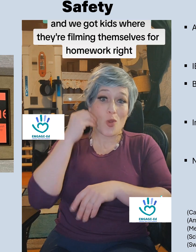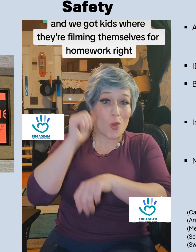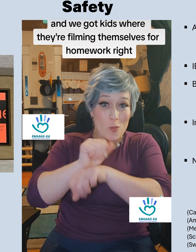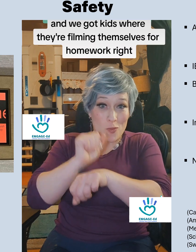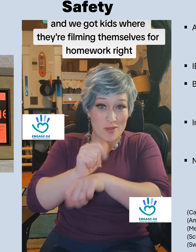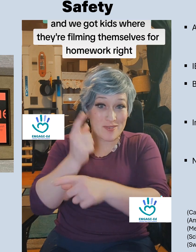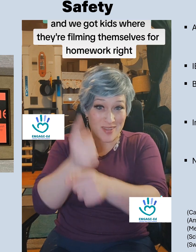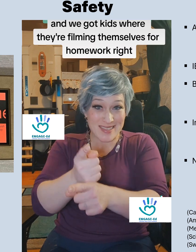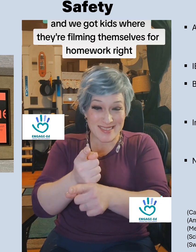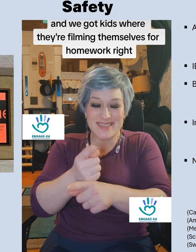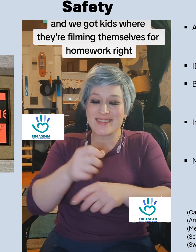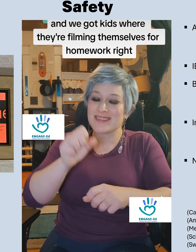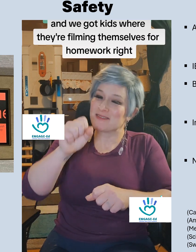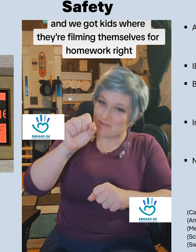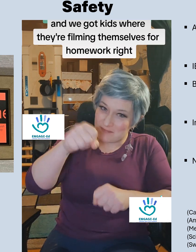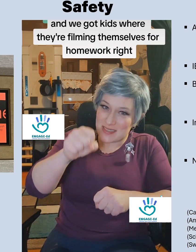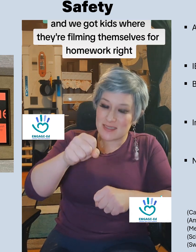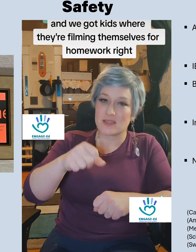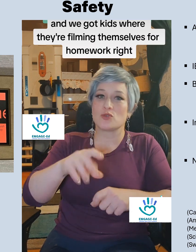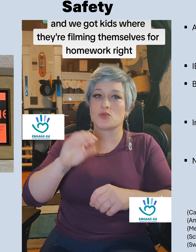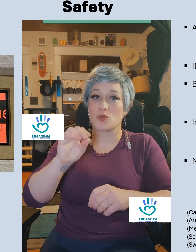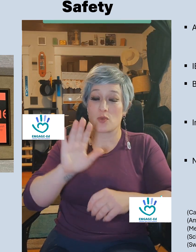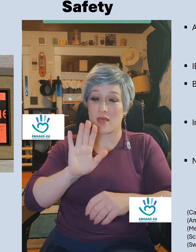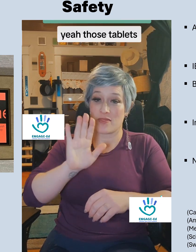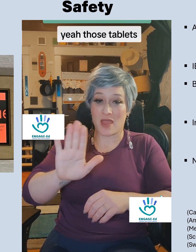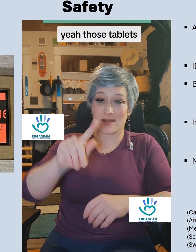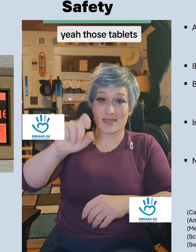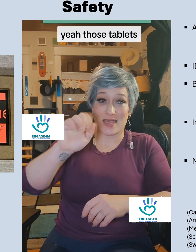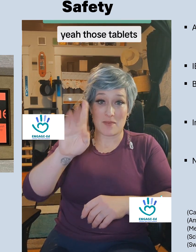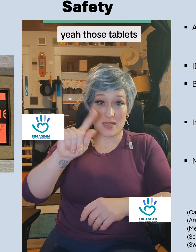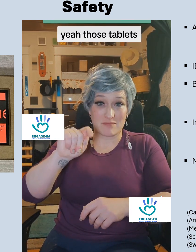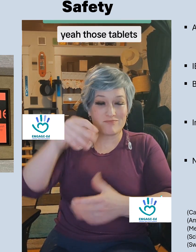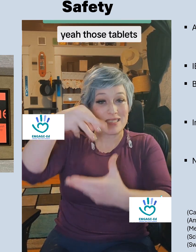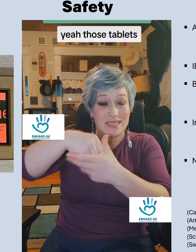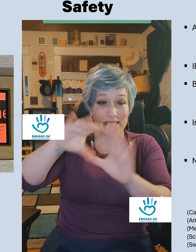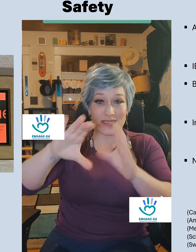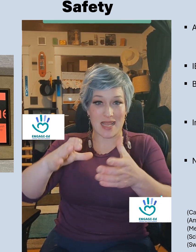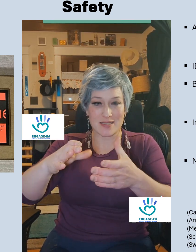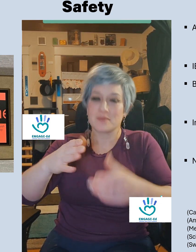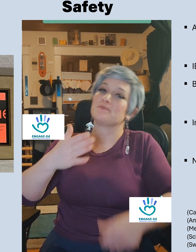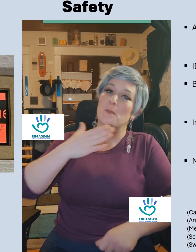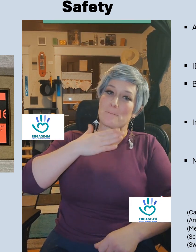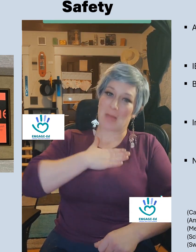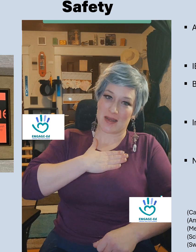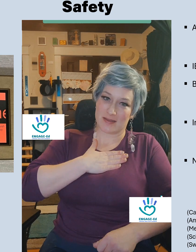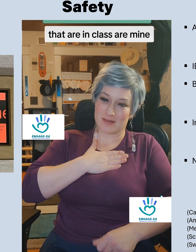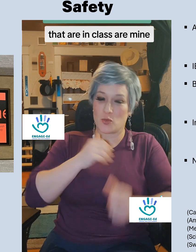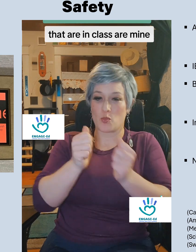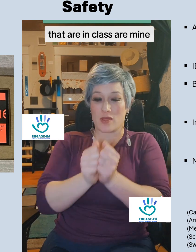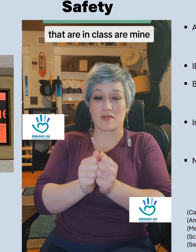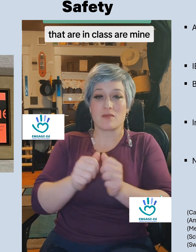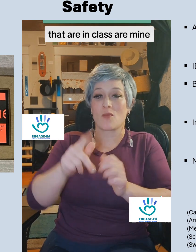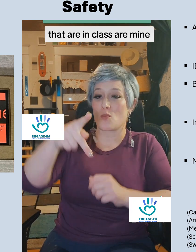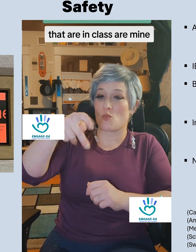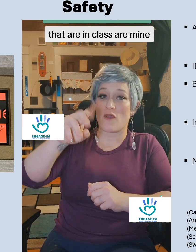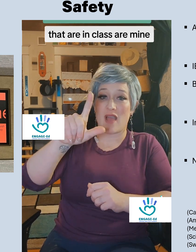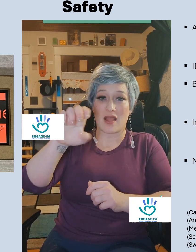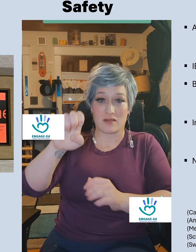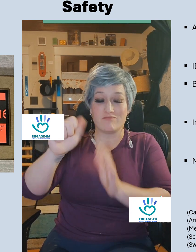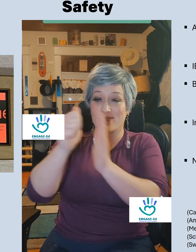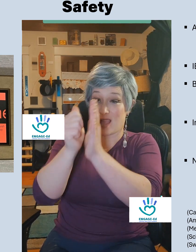and we've got kids where they're filming themselves for homework, right? Yeah, those tablets that are in class are